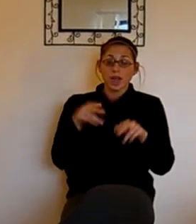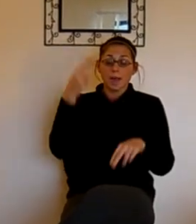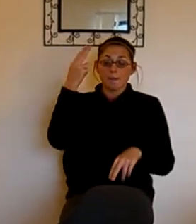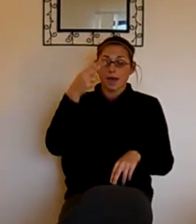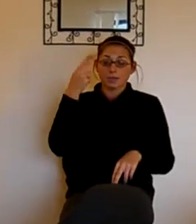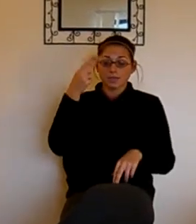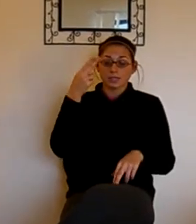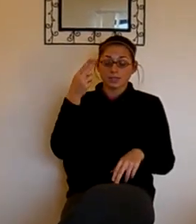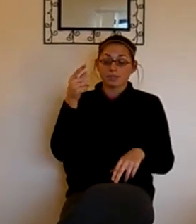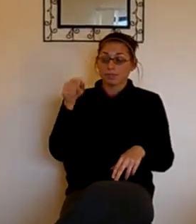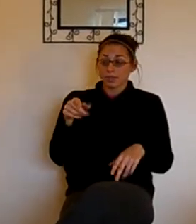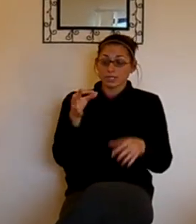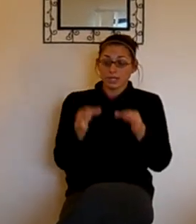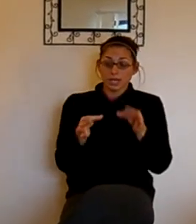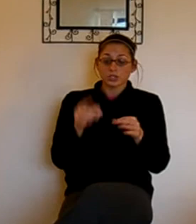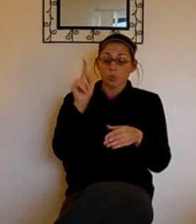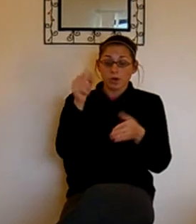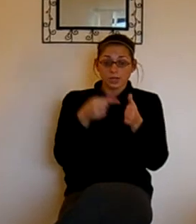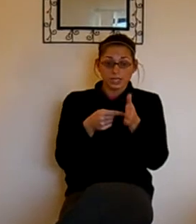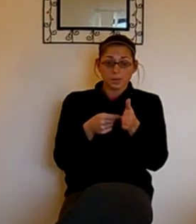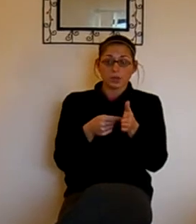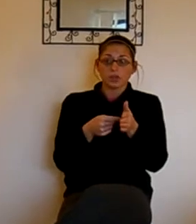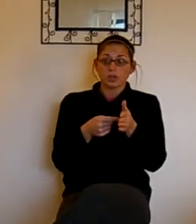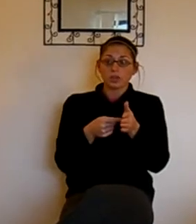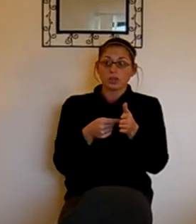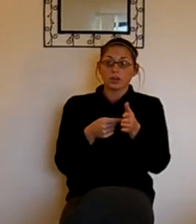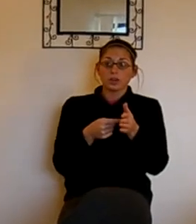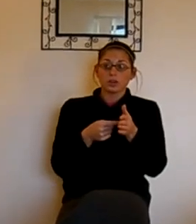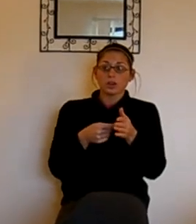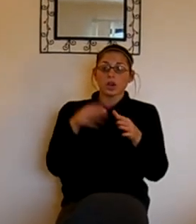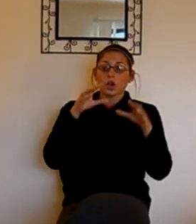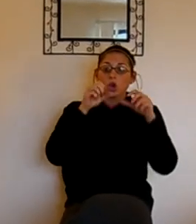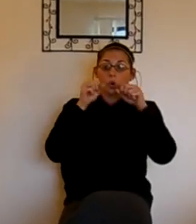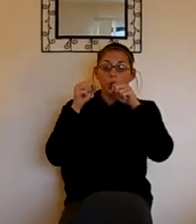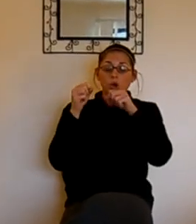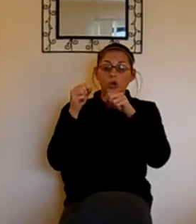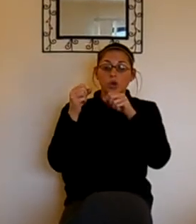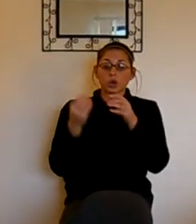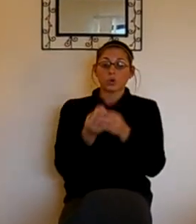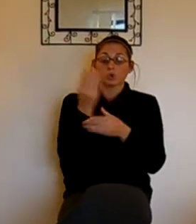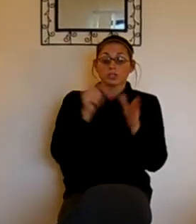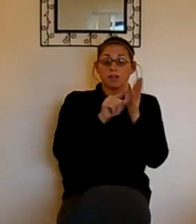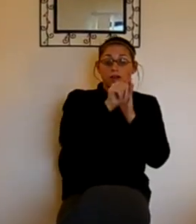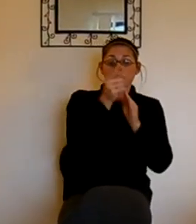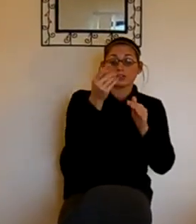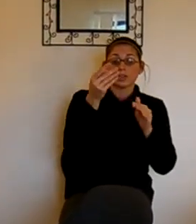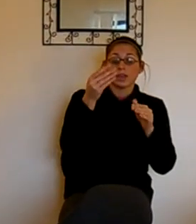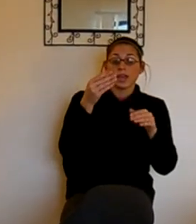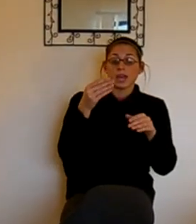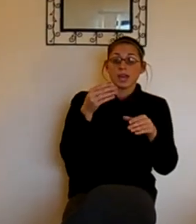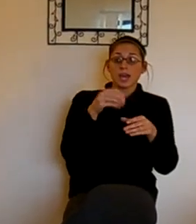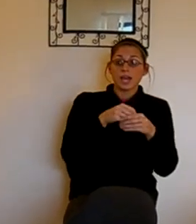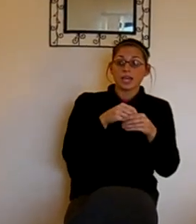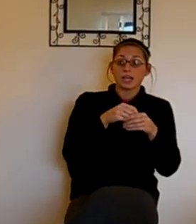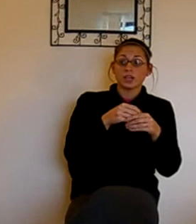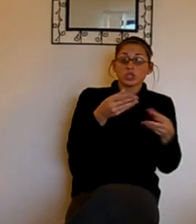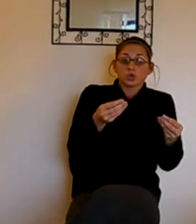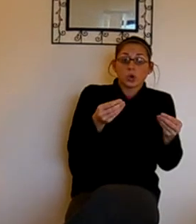this case, one example, is that corn grows taller in soil with Miracle-Gro. This would make sense based on